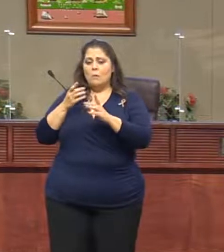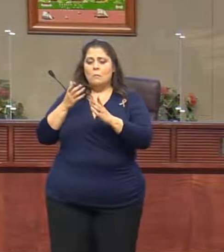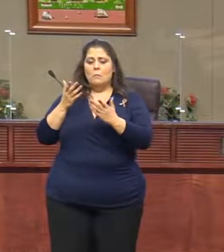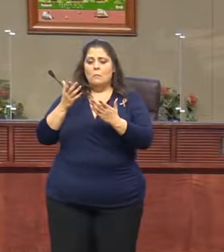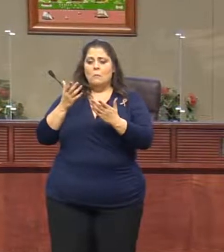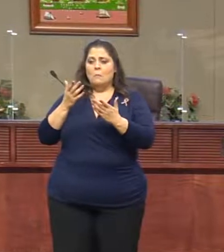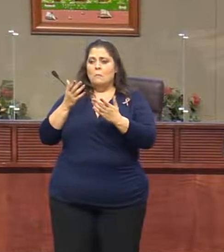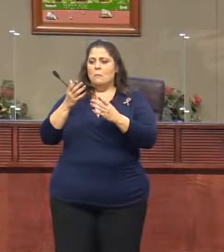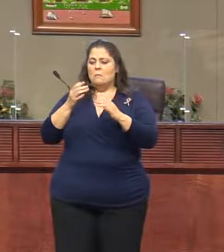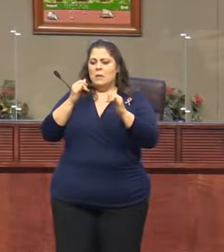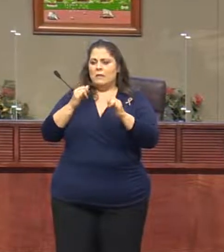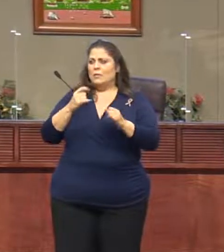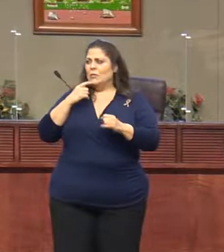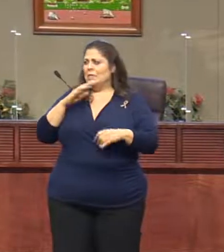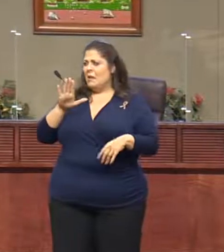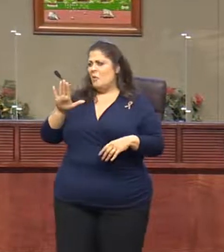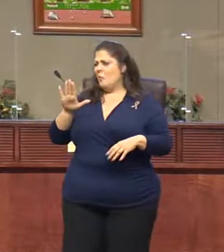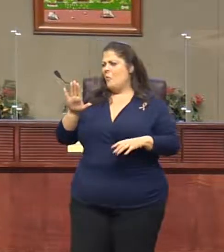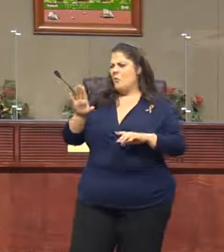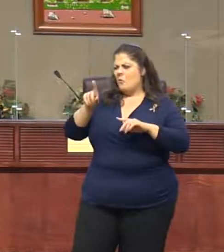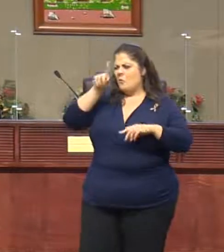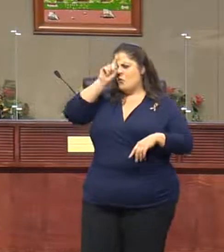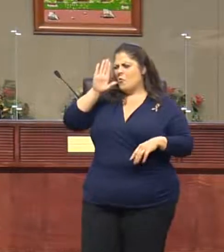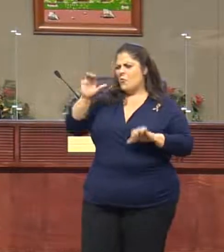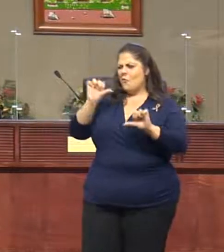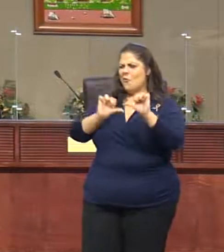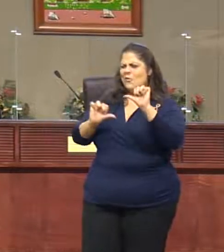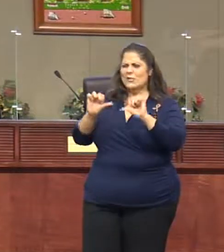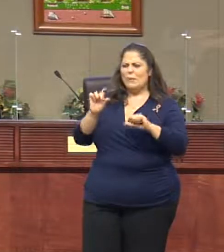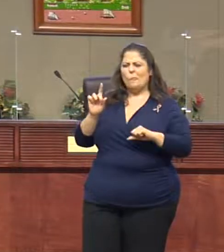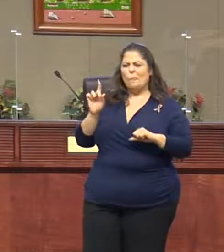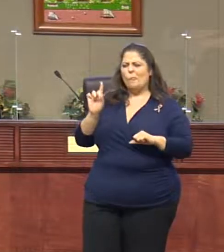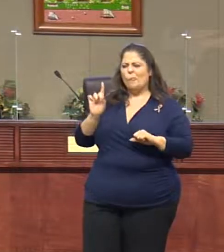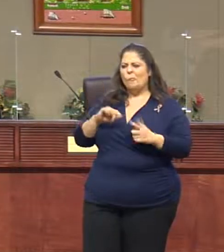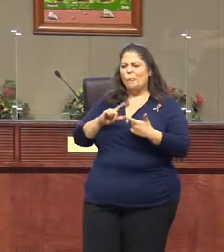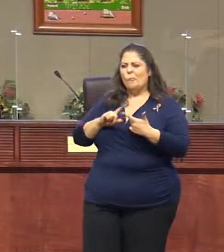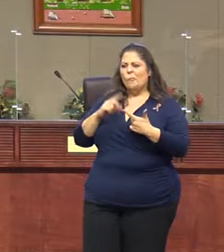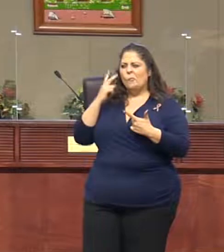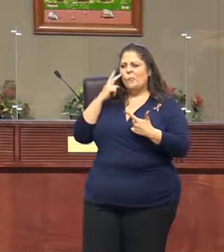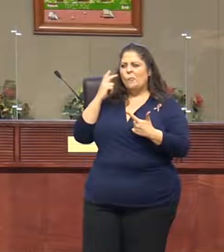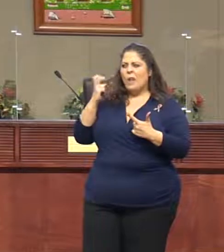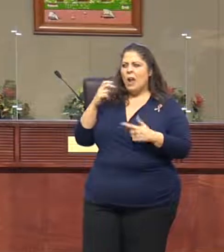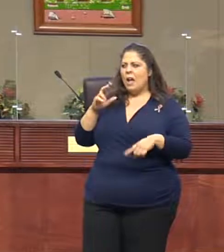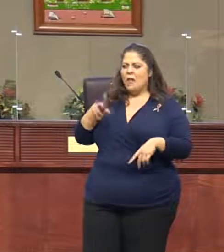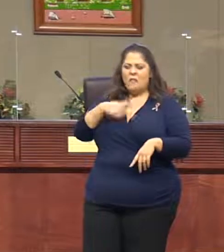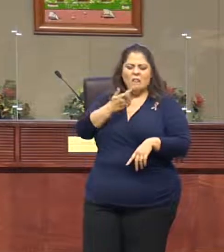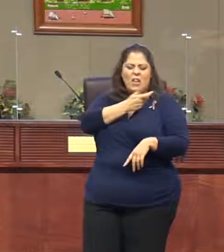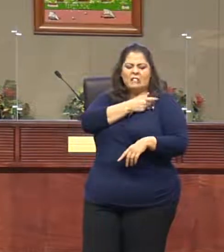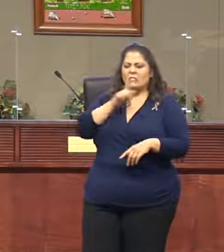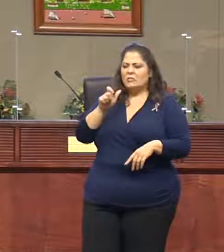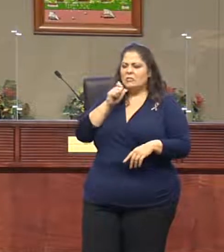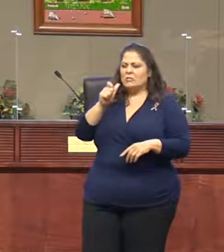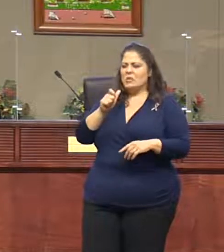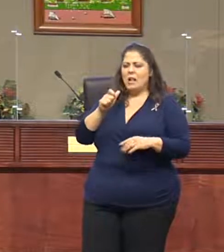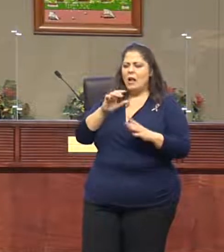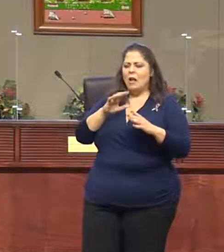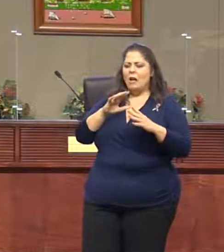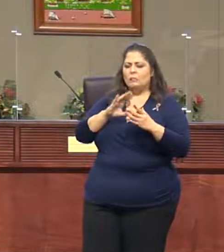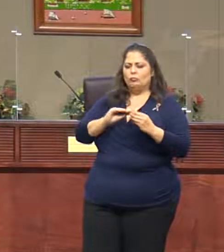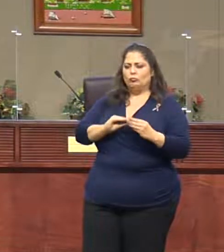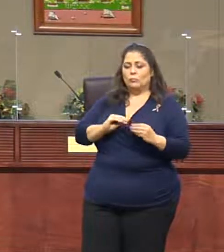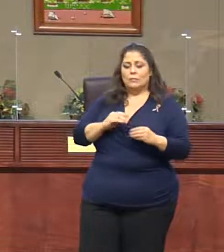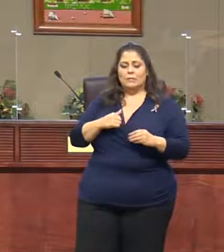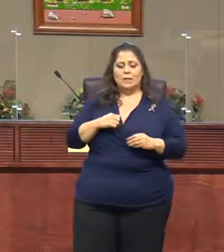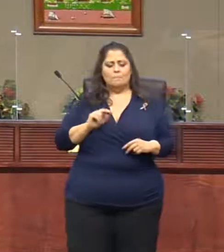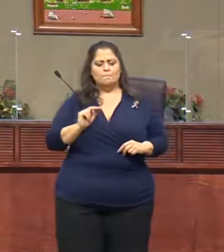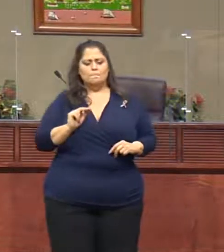who question the science and suggest that you should not get vaccinated. But I will tell you